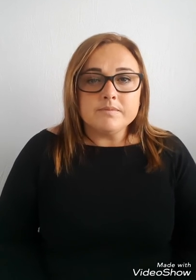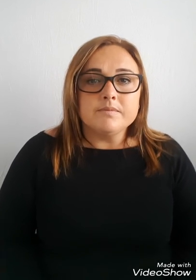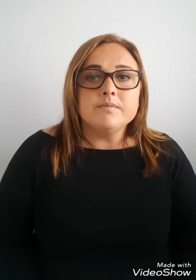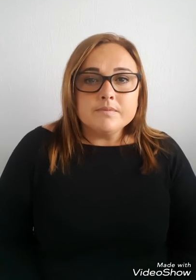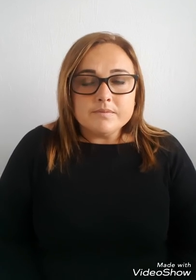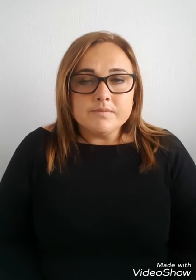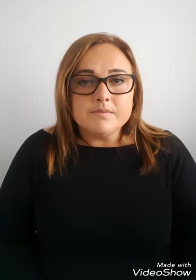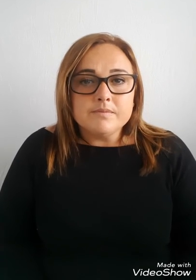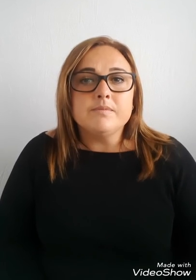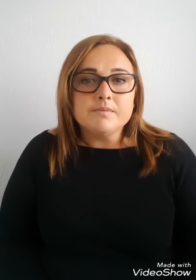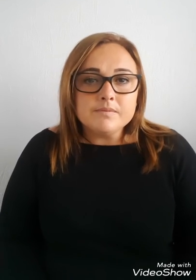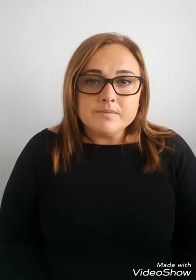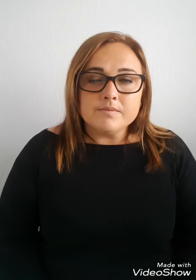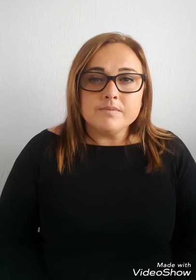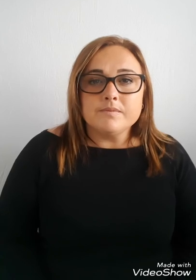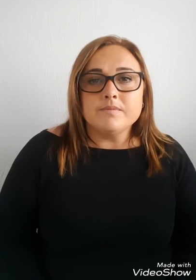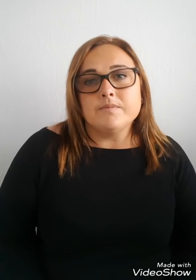Thank you.